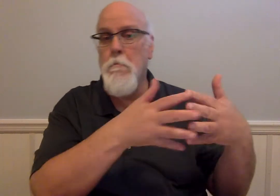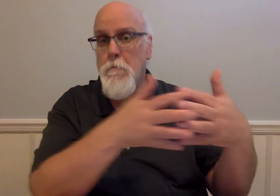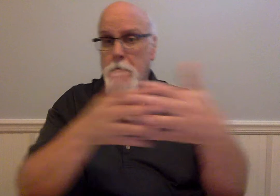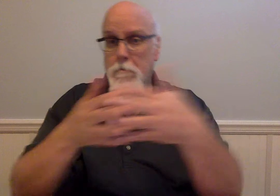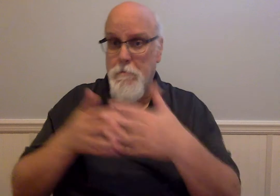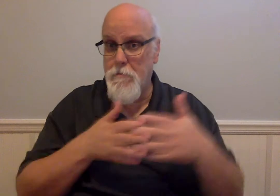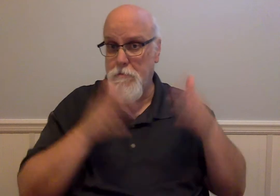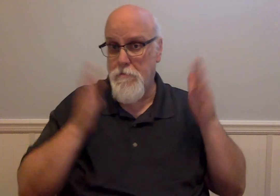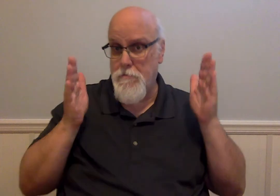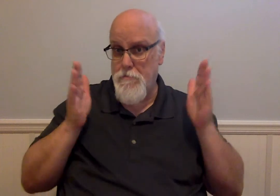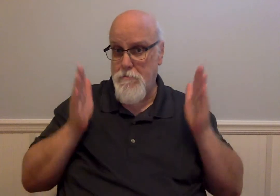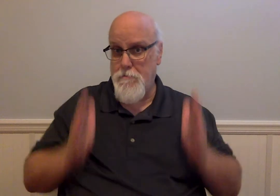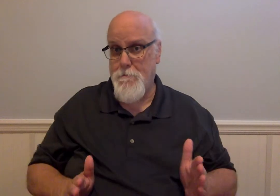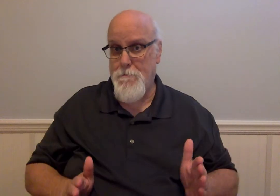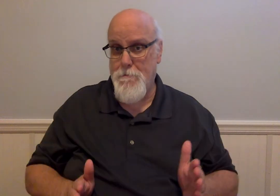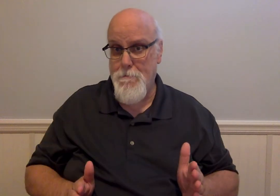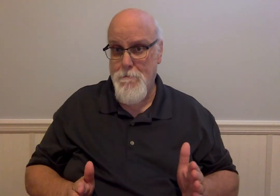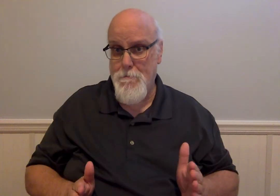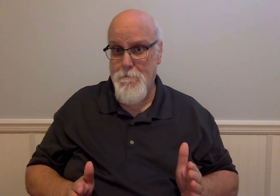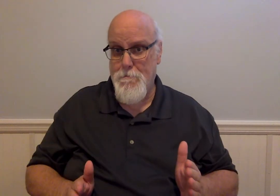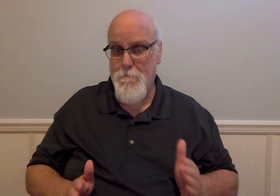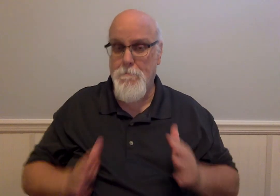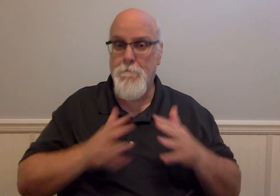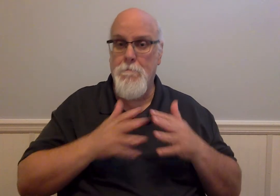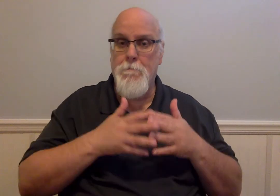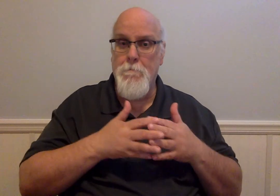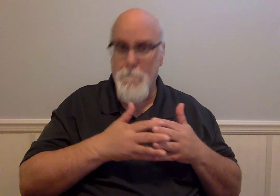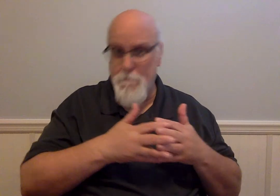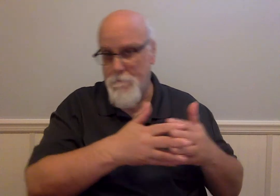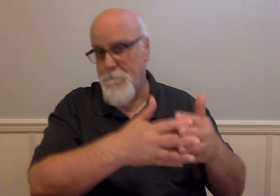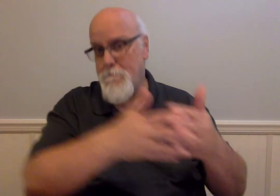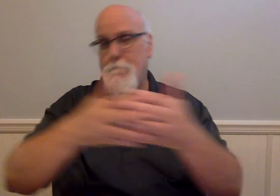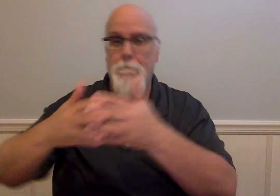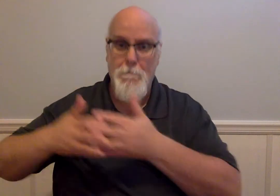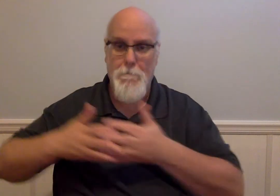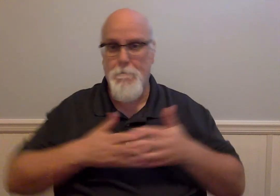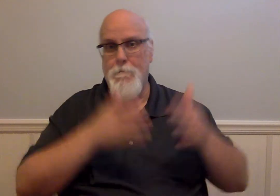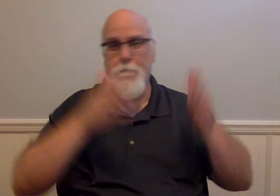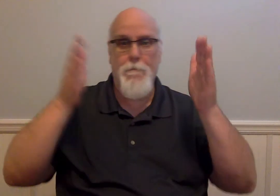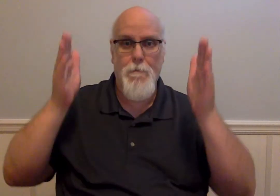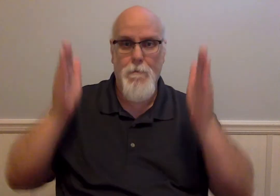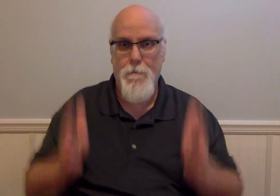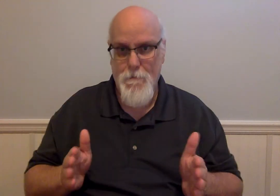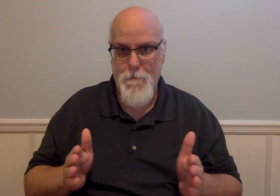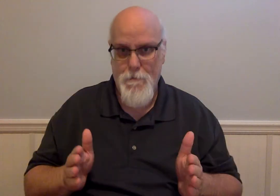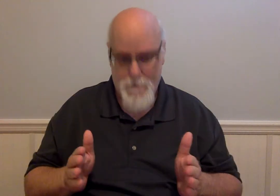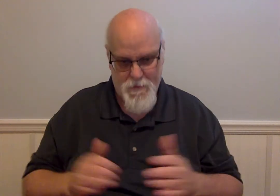all Americans. So adding that agent marker makes us from America to Americans.